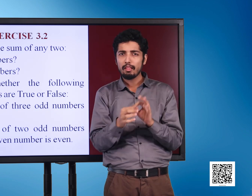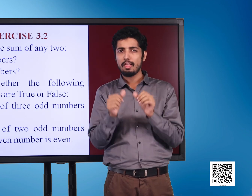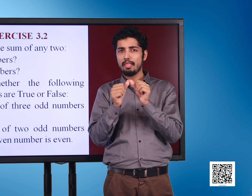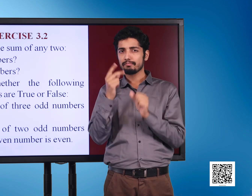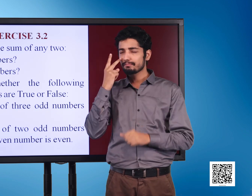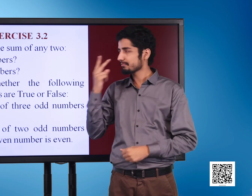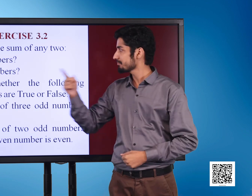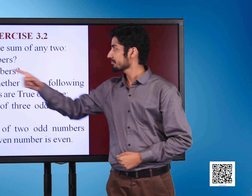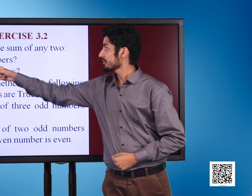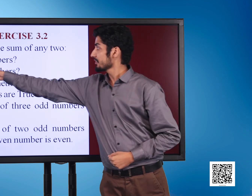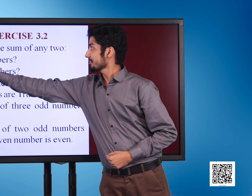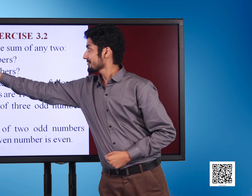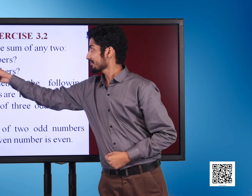A. Odd numbers,